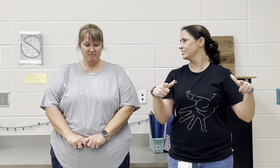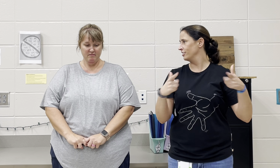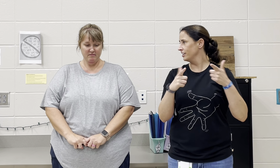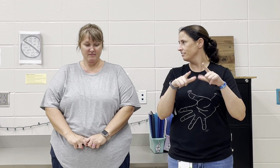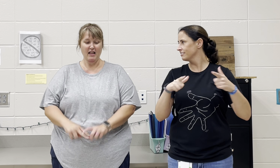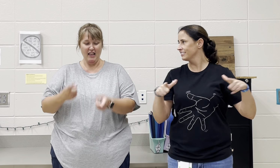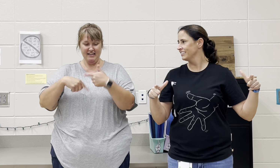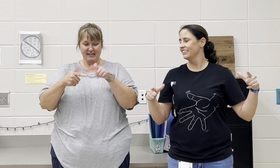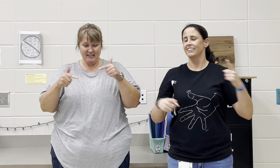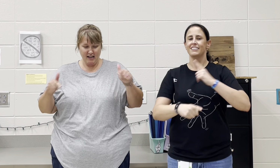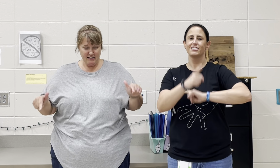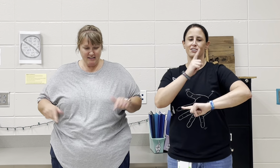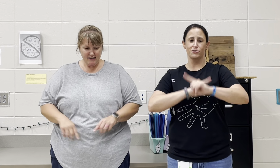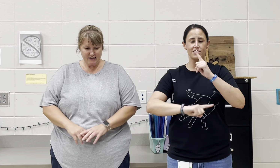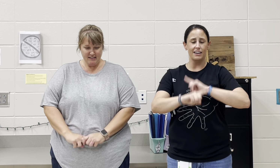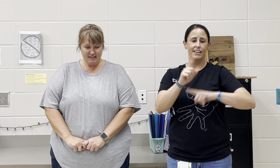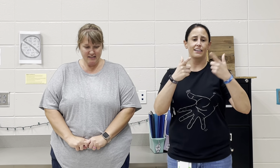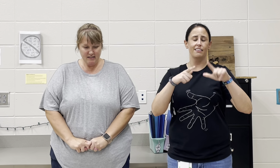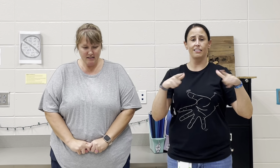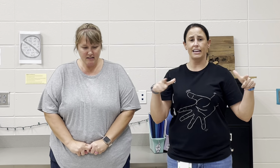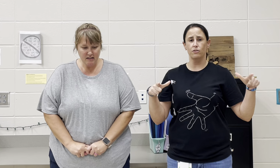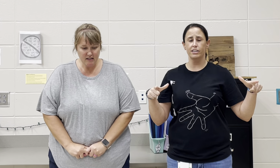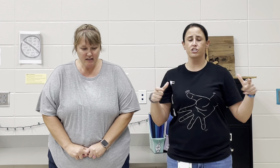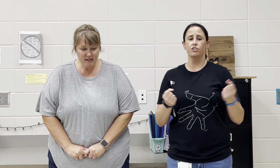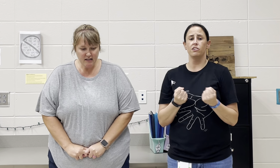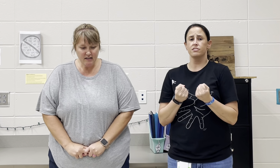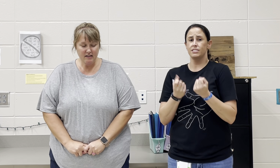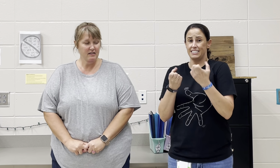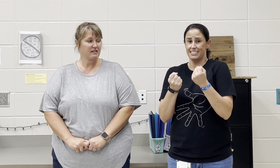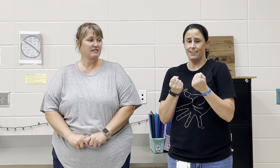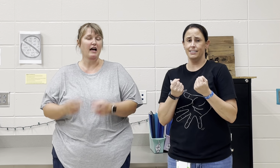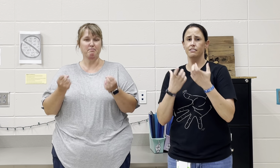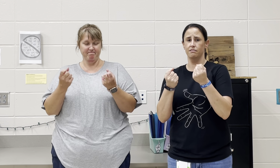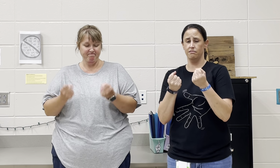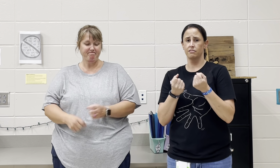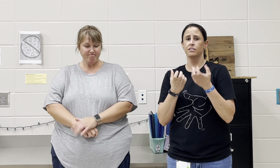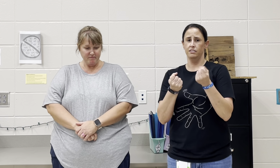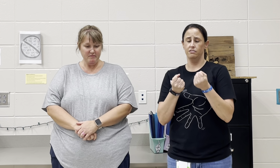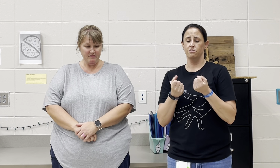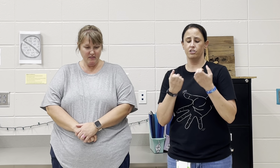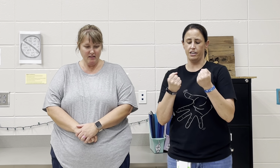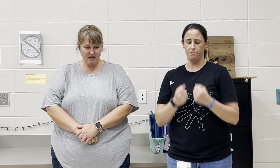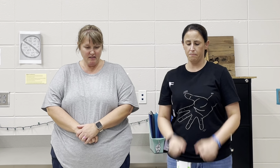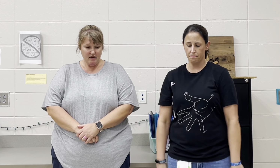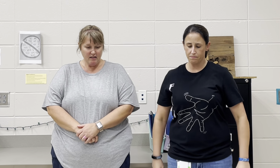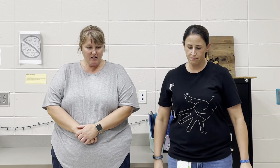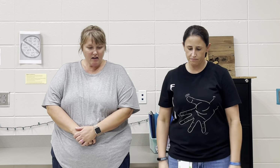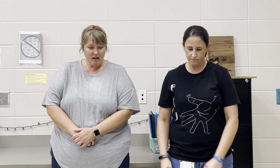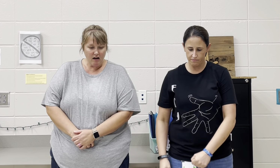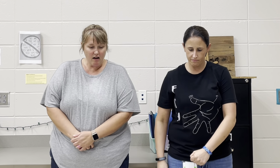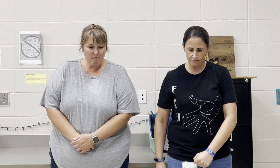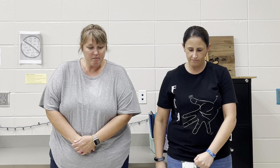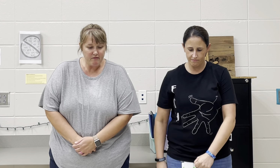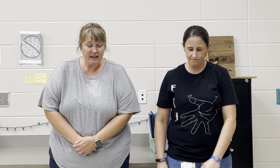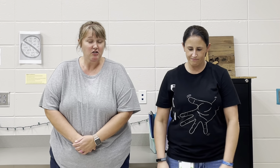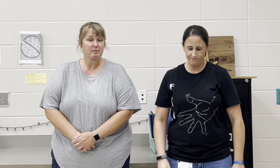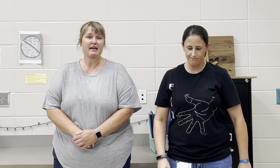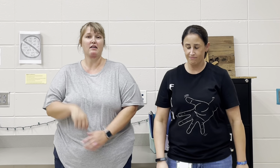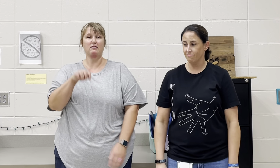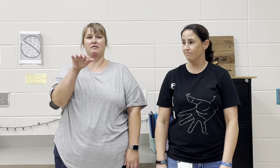lasagna. Lasagna. So sign language. You'll also see sign. Okay. Finger spell.